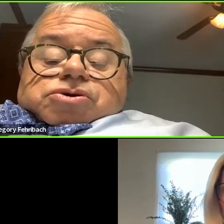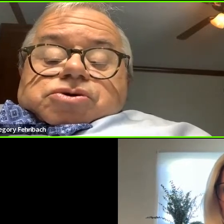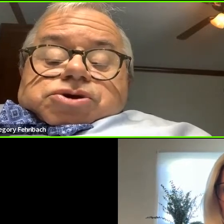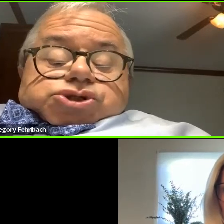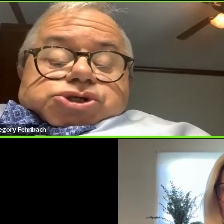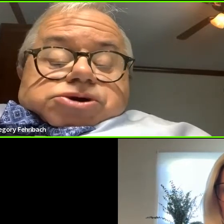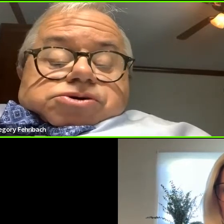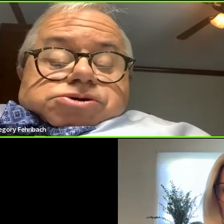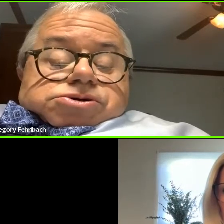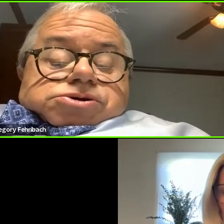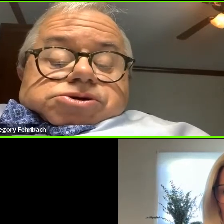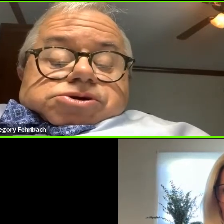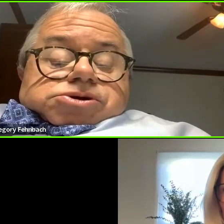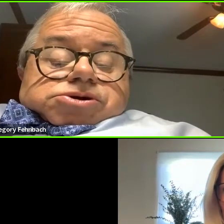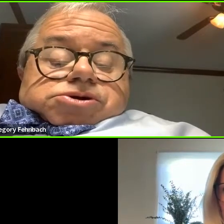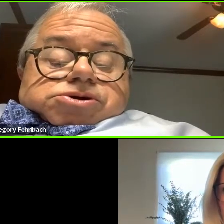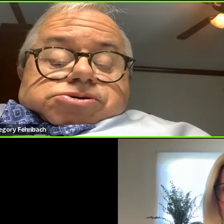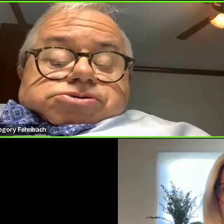series on chaired